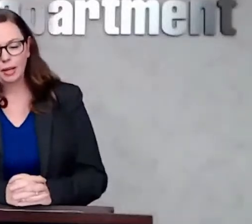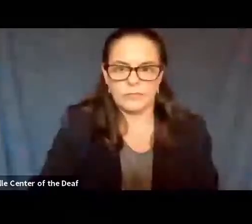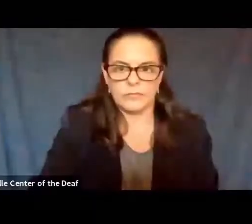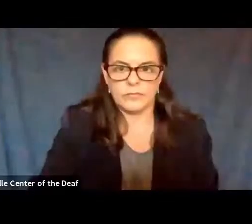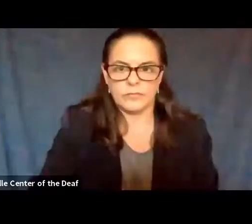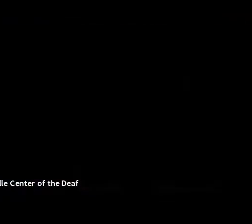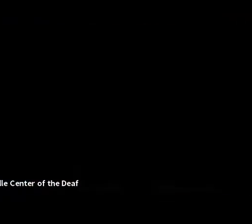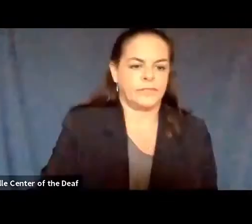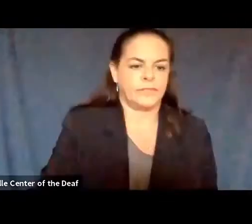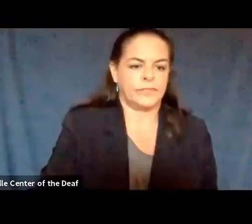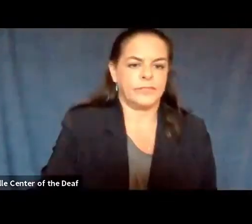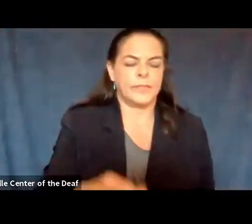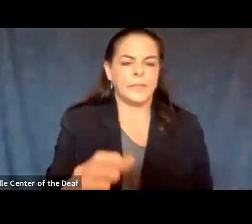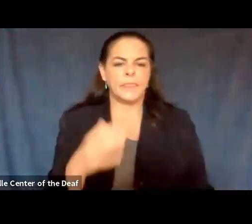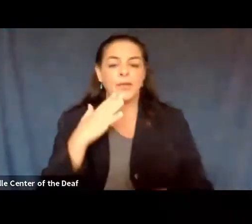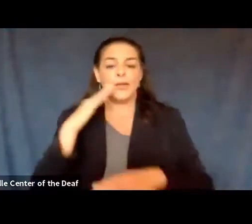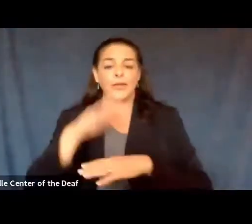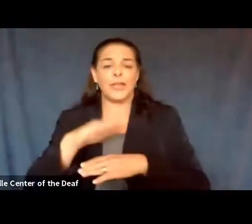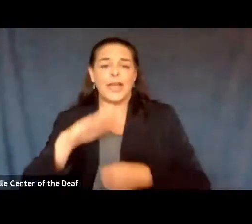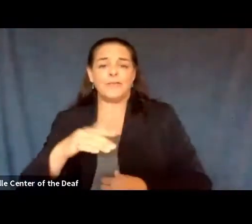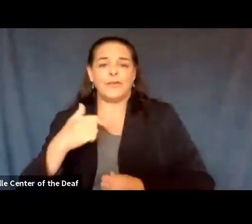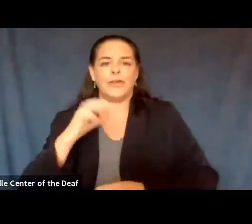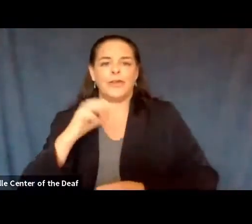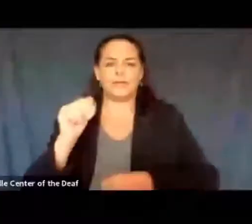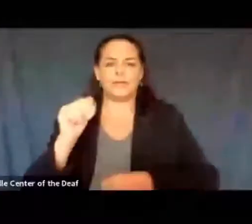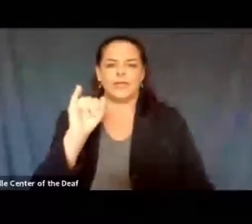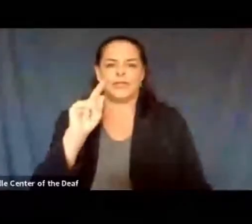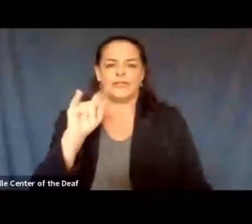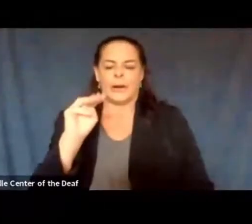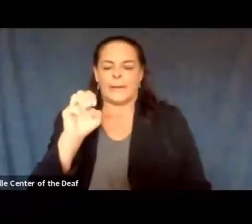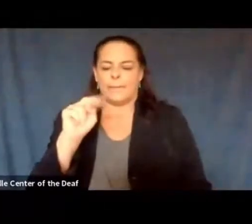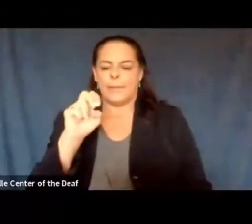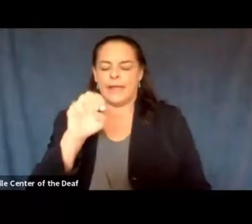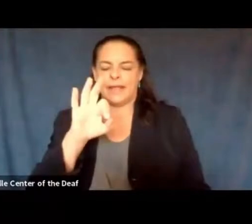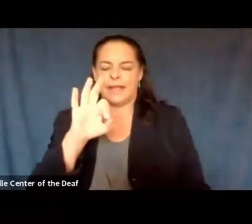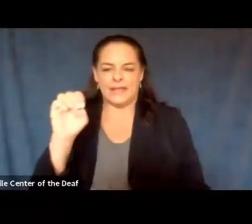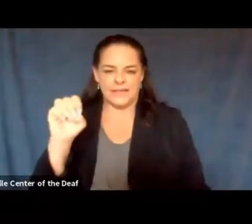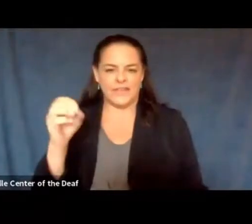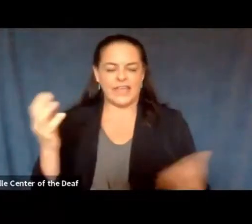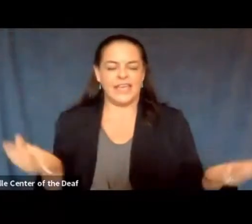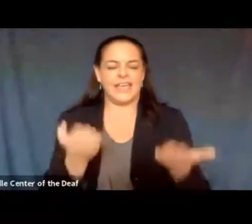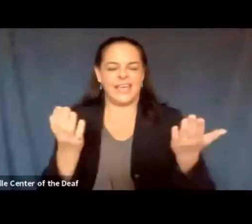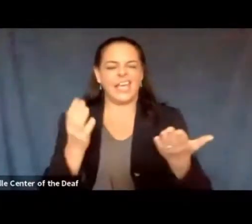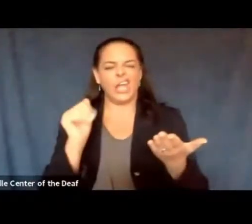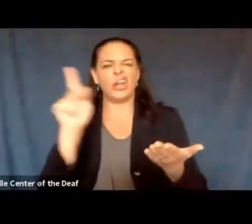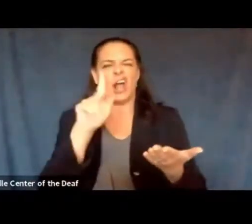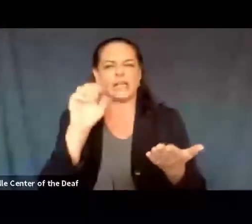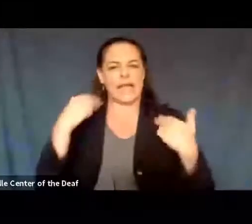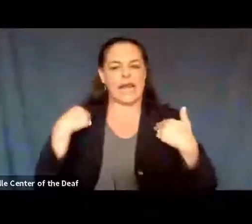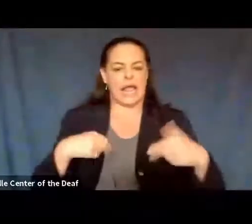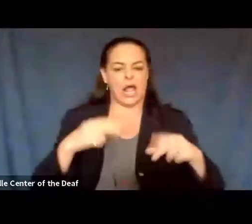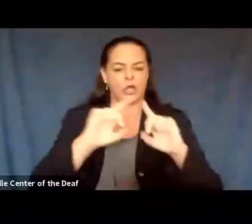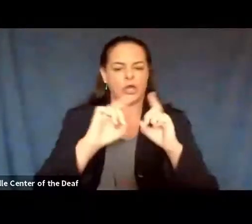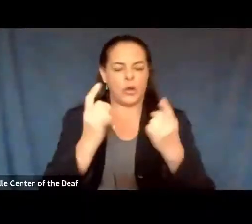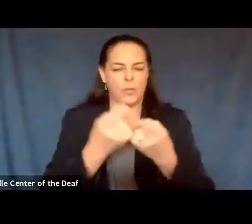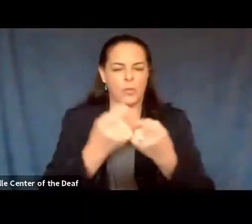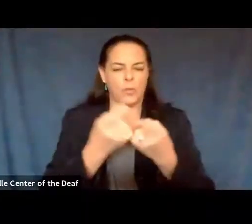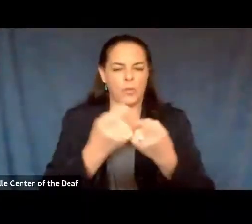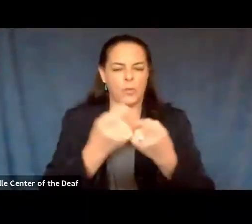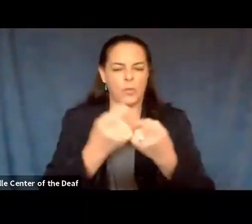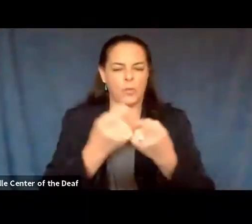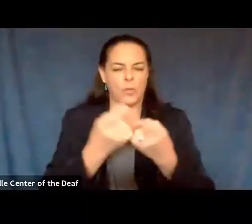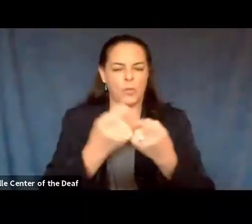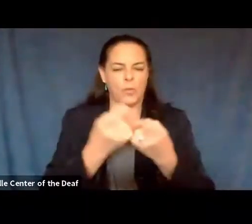Good afternoon. I'm Charity Menifee, Director of Communicable and Environmental Disease and Emergency Preparedness here at Knox County Health Department.